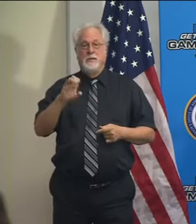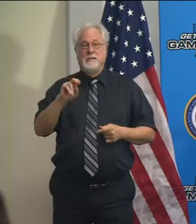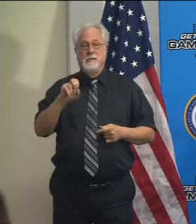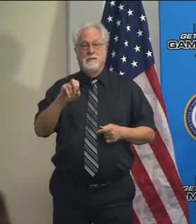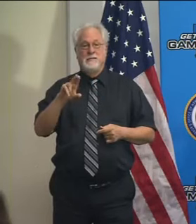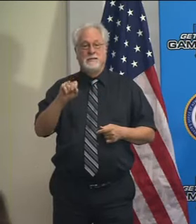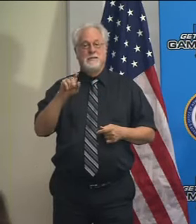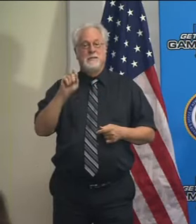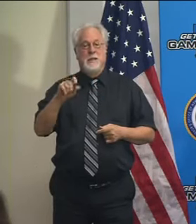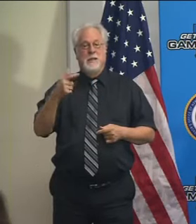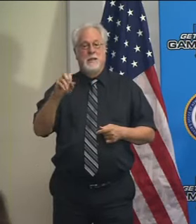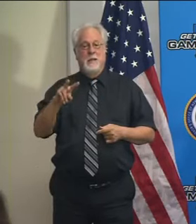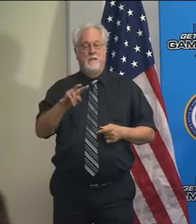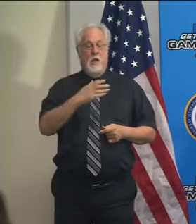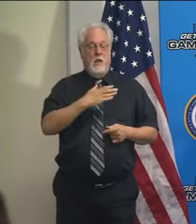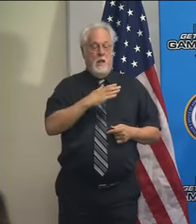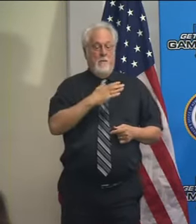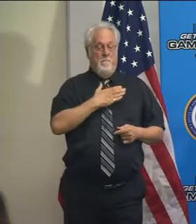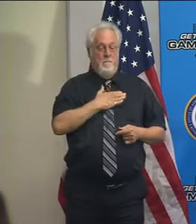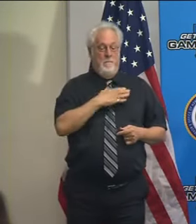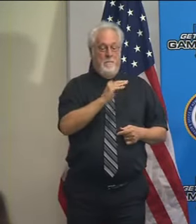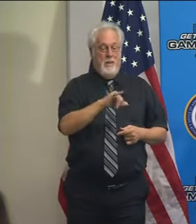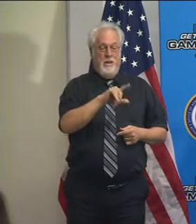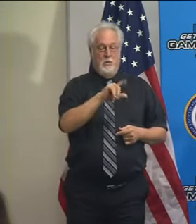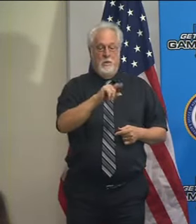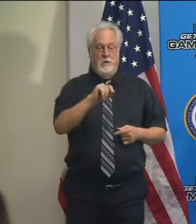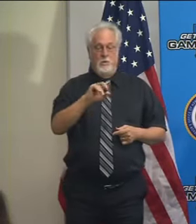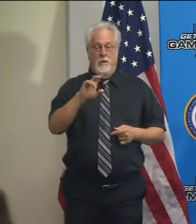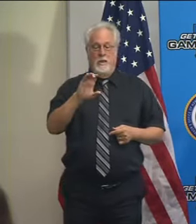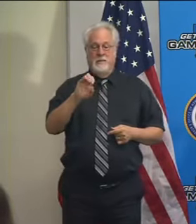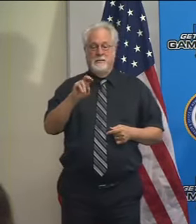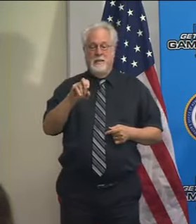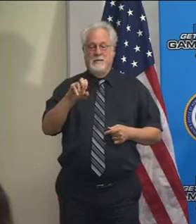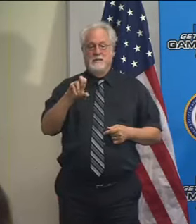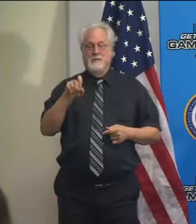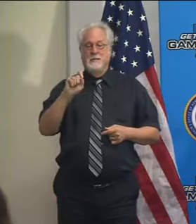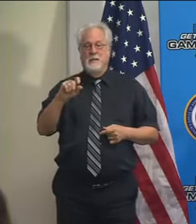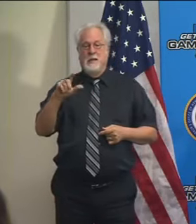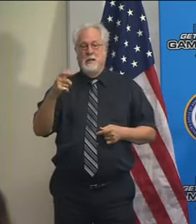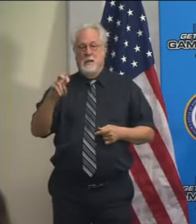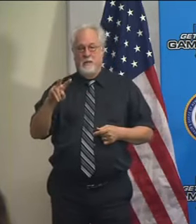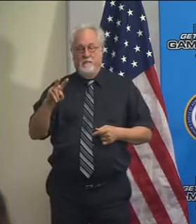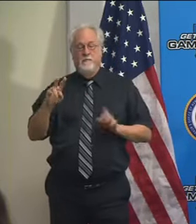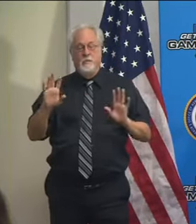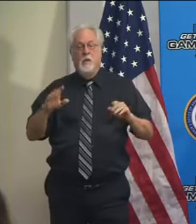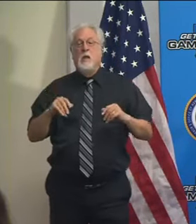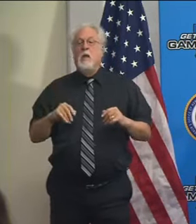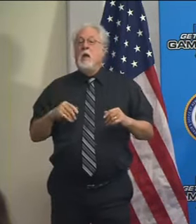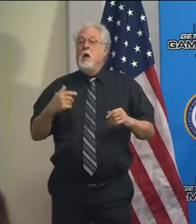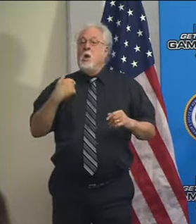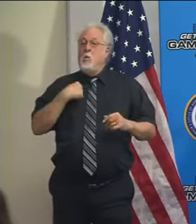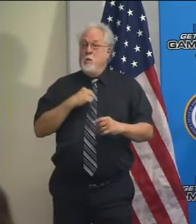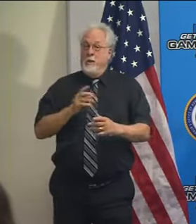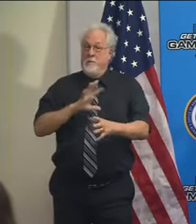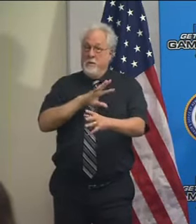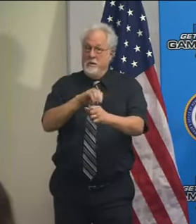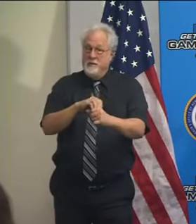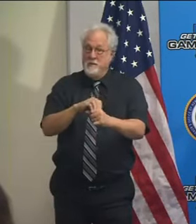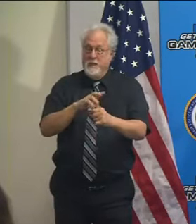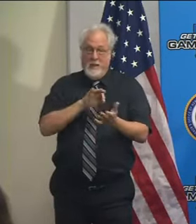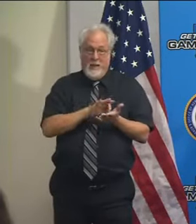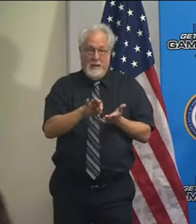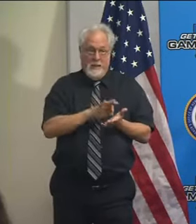my2020census.gov. That's my2020census.gov. And the degree to which we participate and get everyone counted is